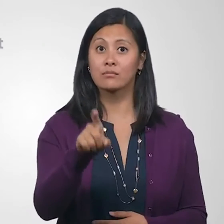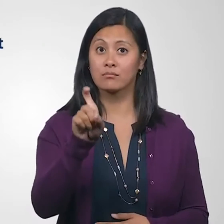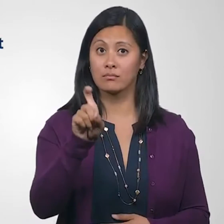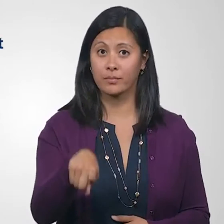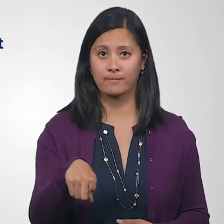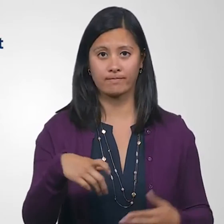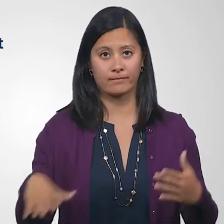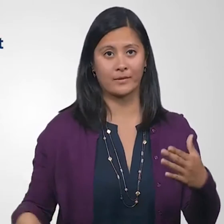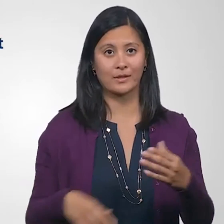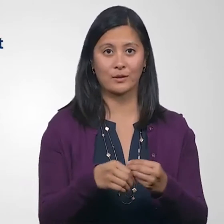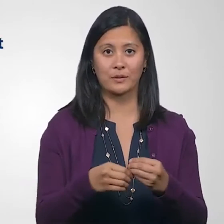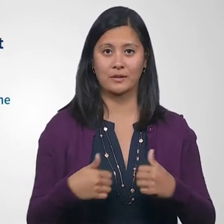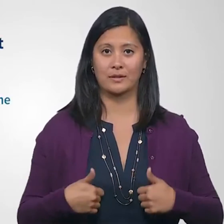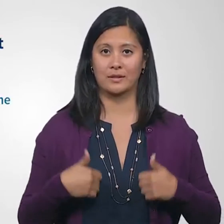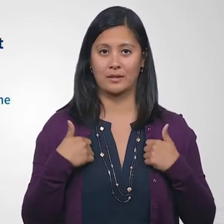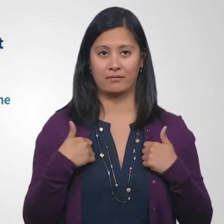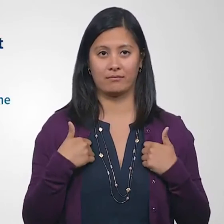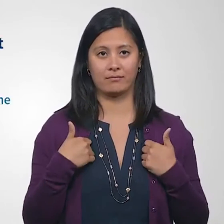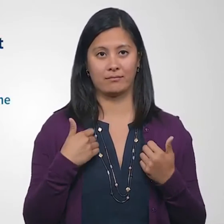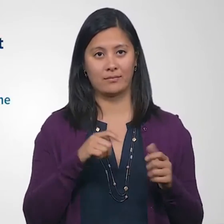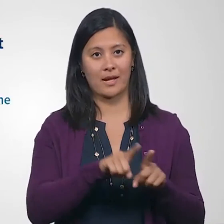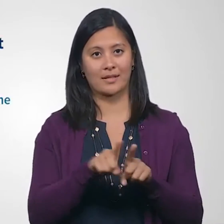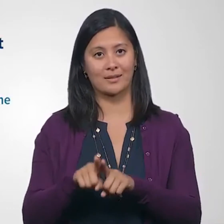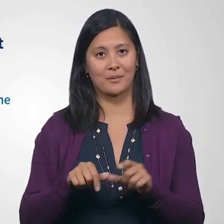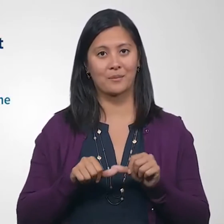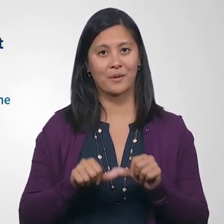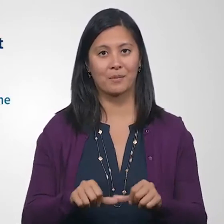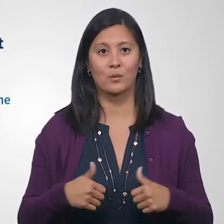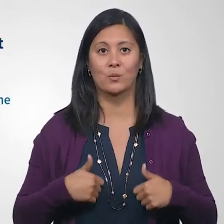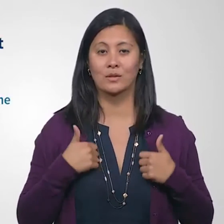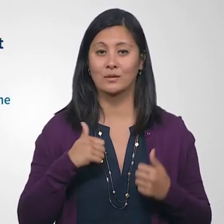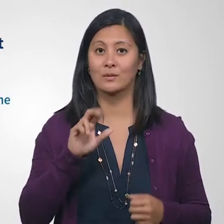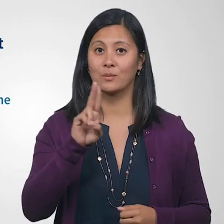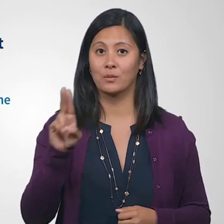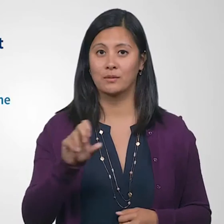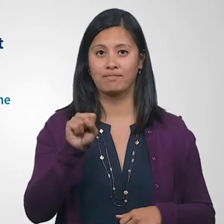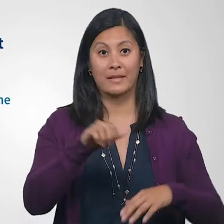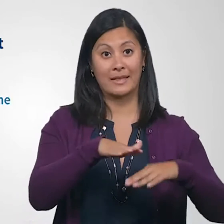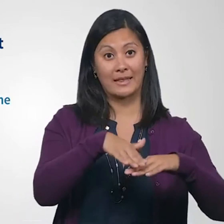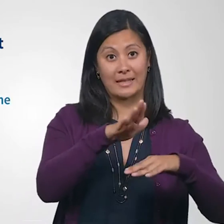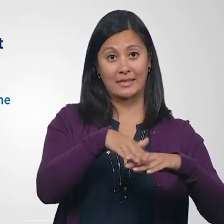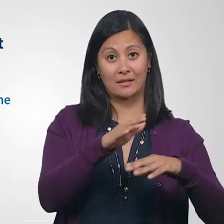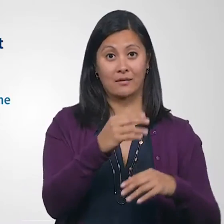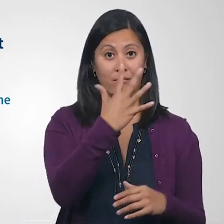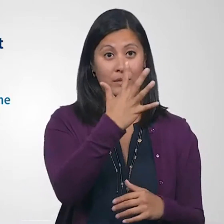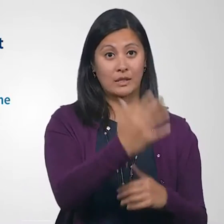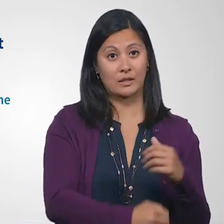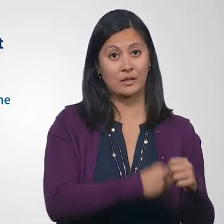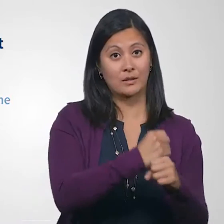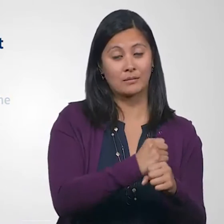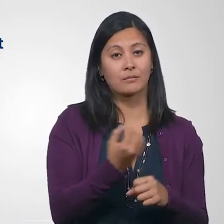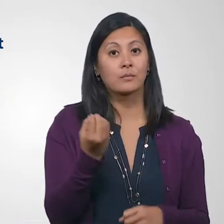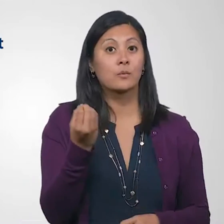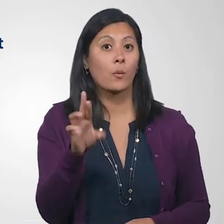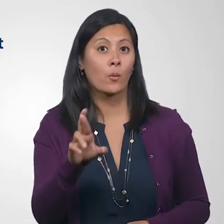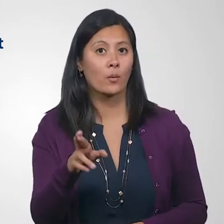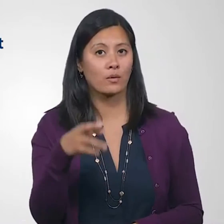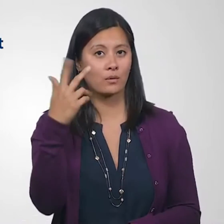You must have additionally lived as a permanent resident in the United States for at least 5 years. Or